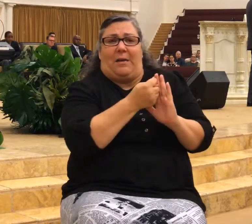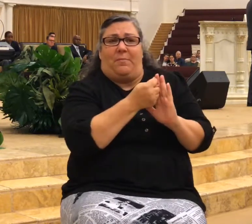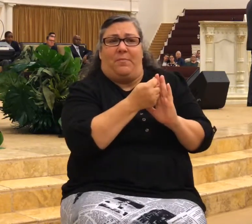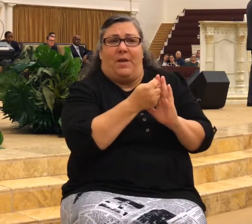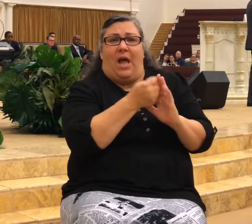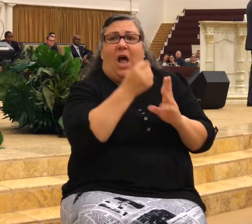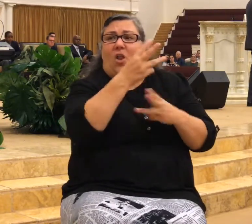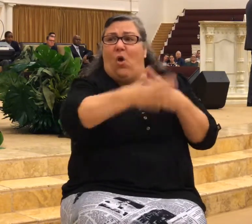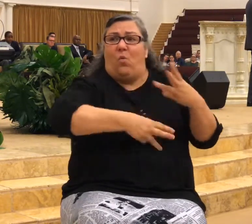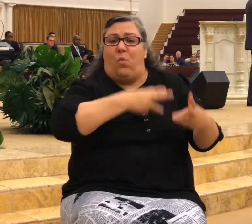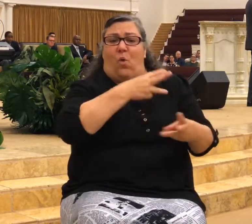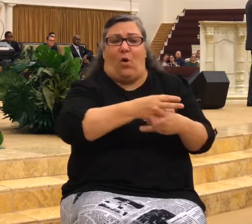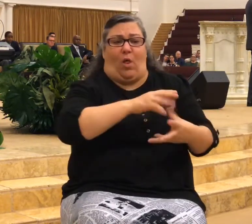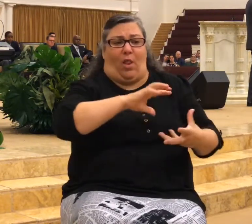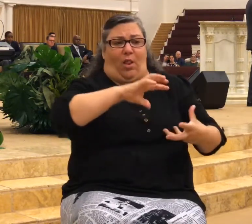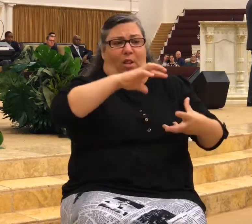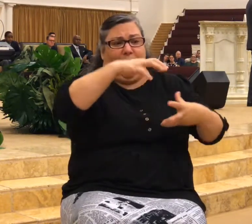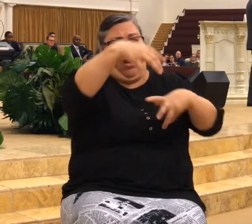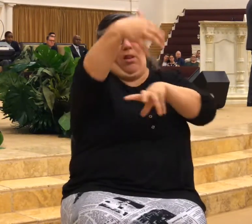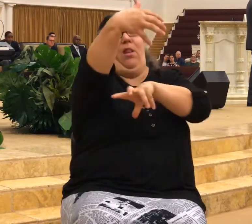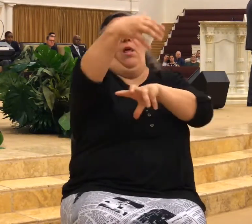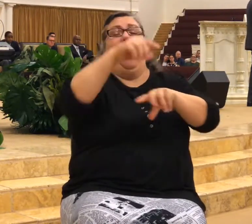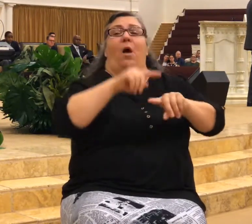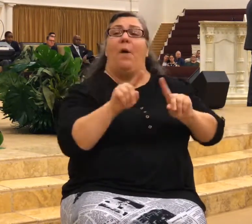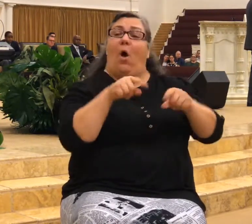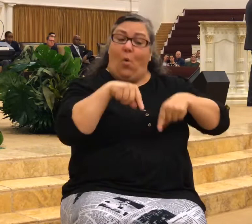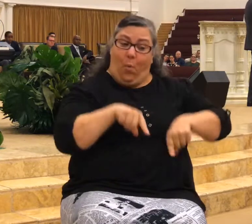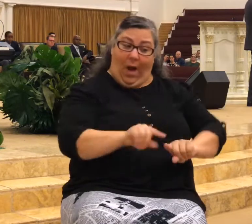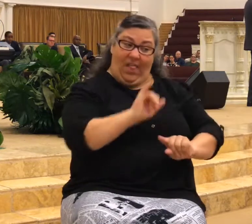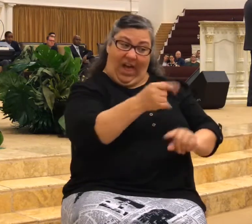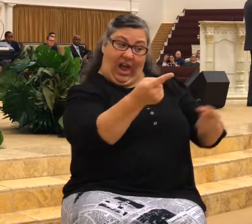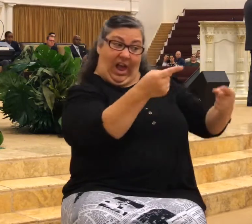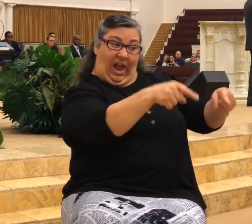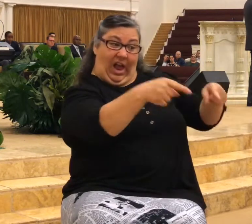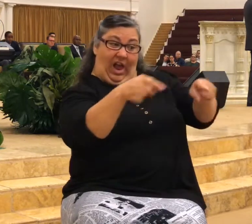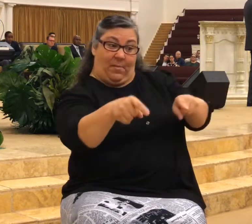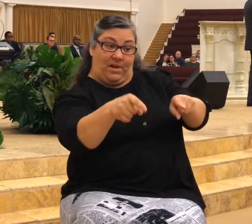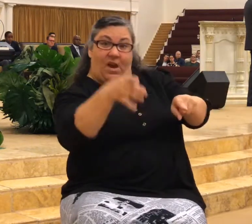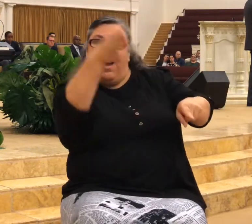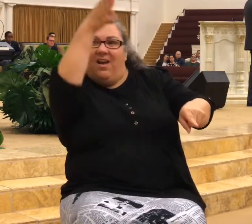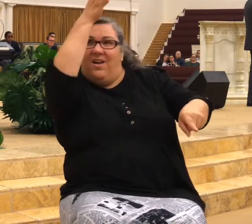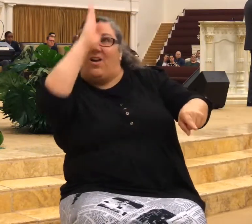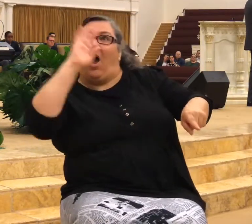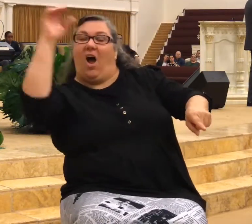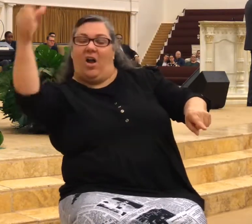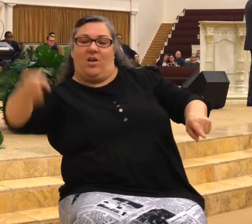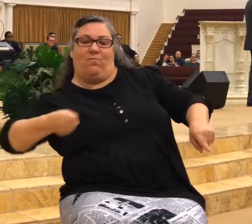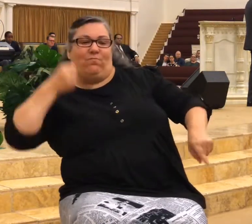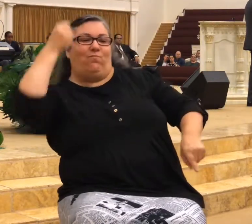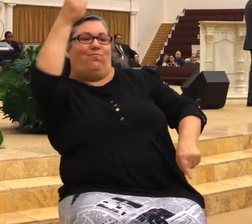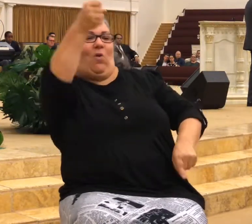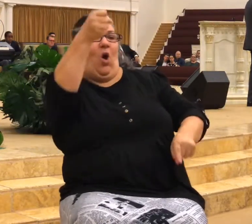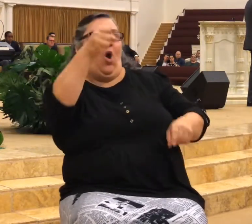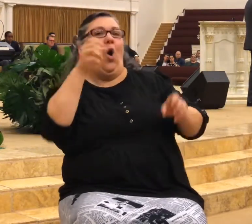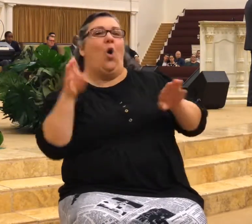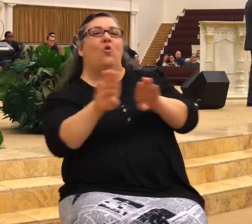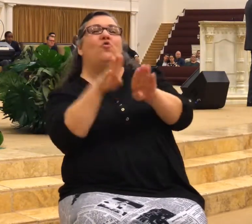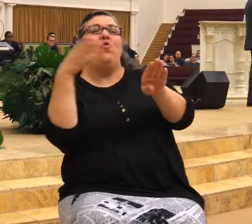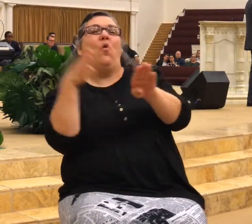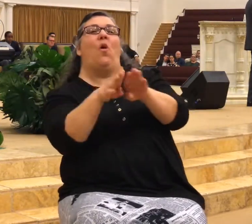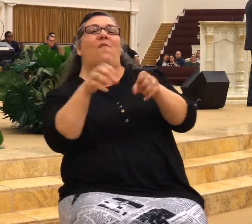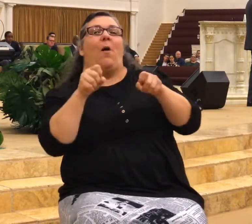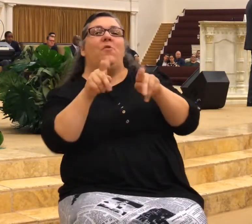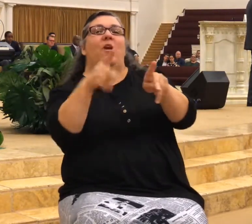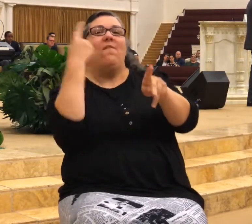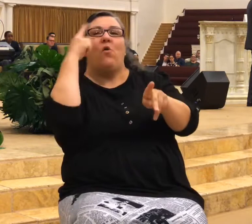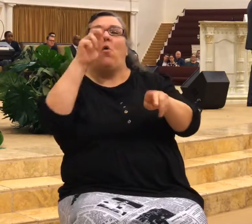is falling apart. But while all of that is going on, God has put a door of opportunity for